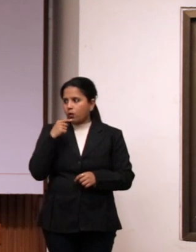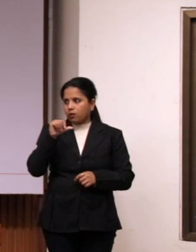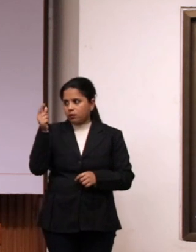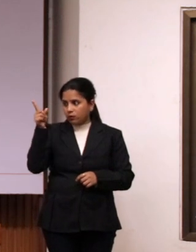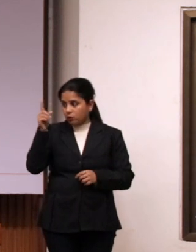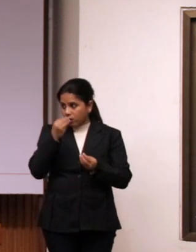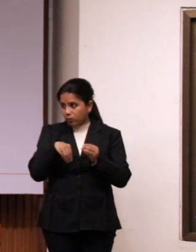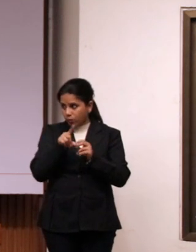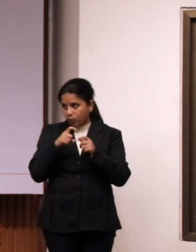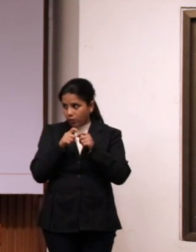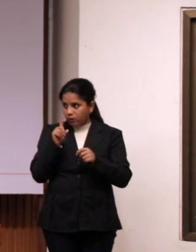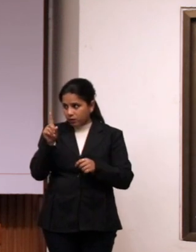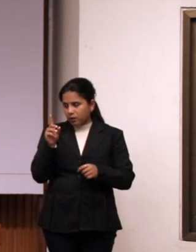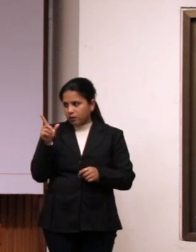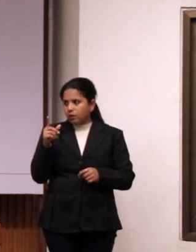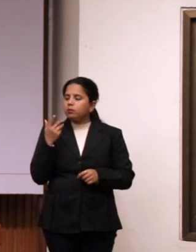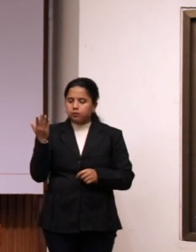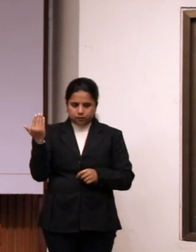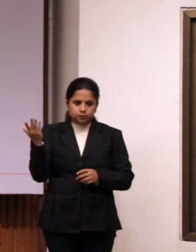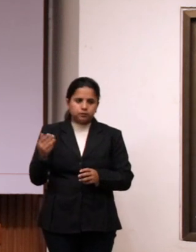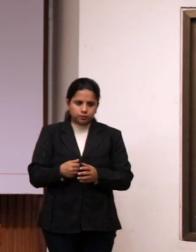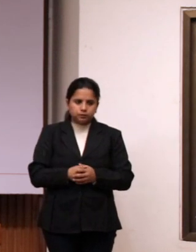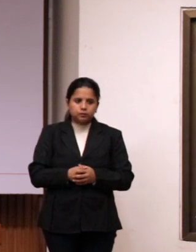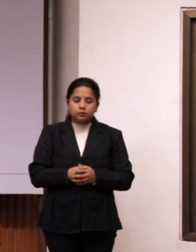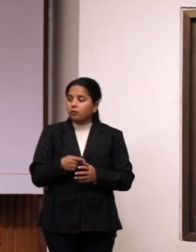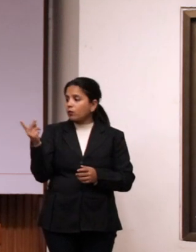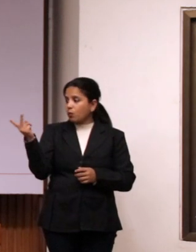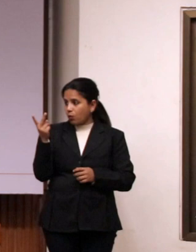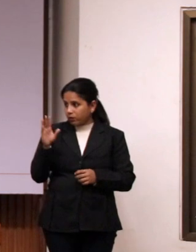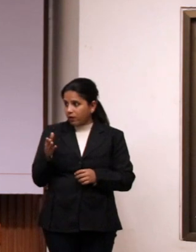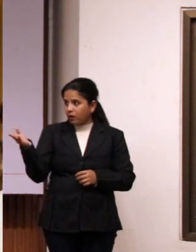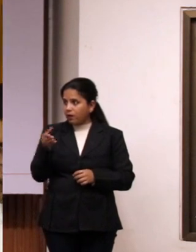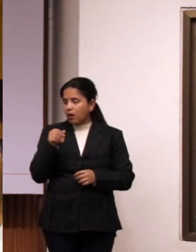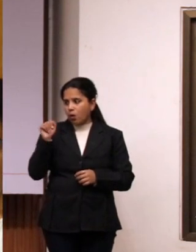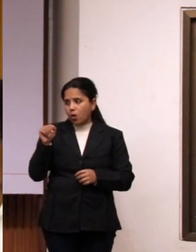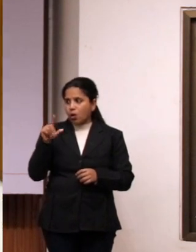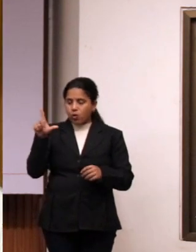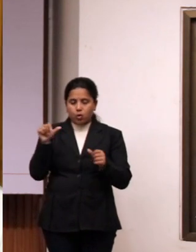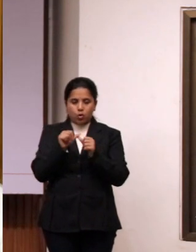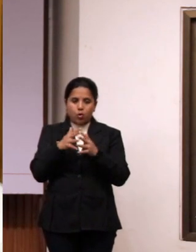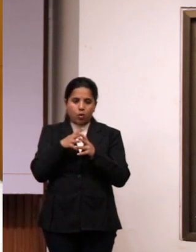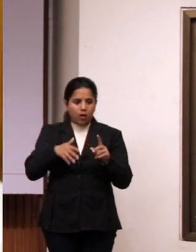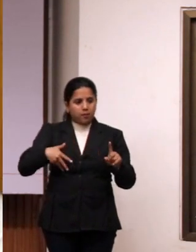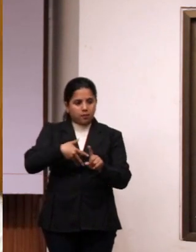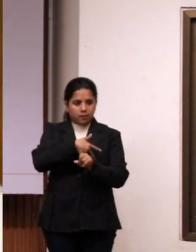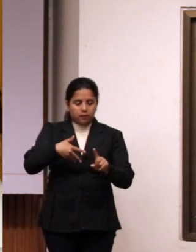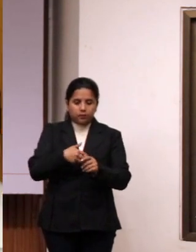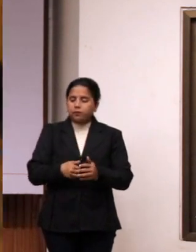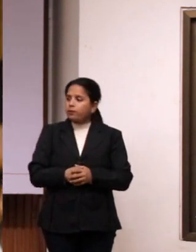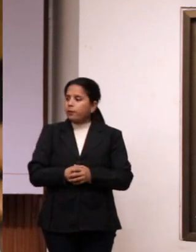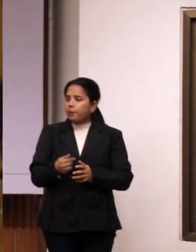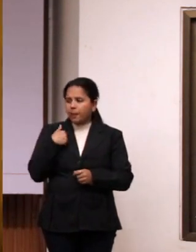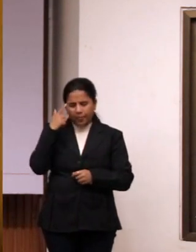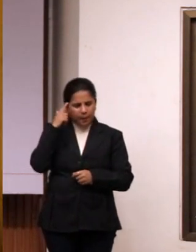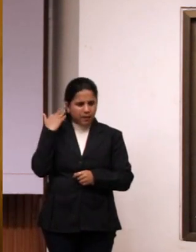one more question after this? Yes, please. Yeah. So because both of you have litigation background, so where I live, I think you have